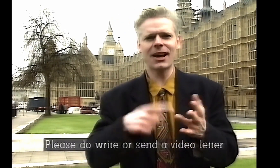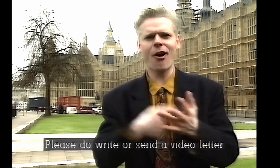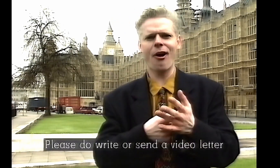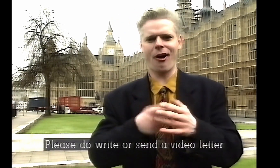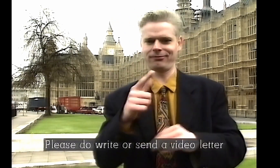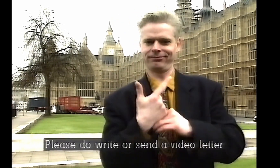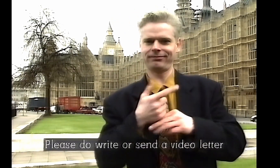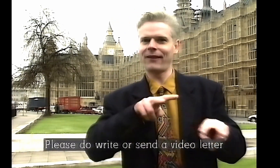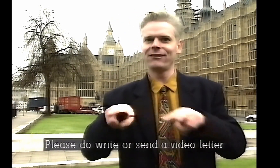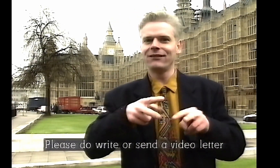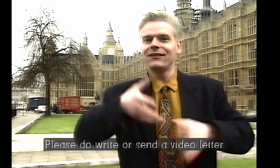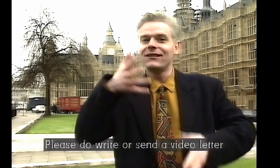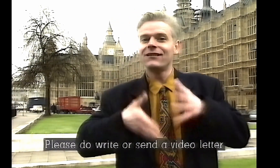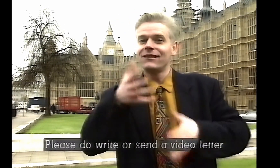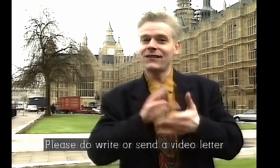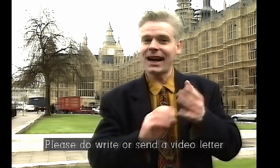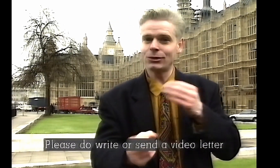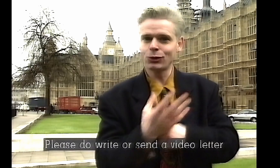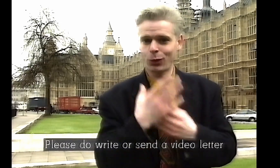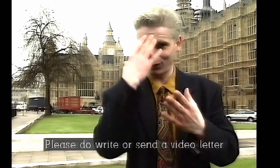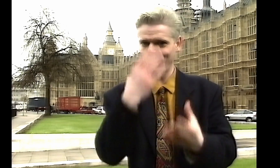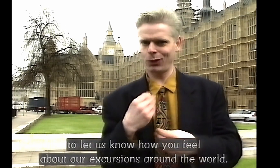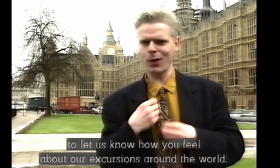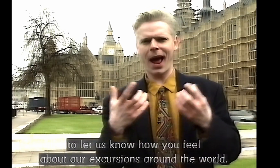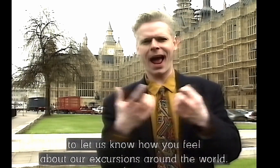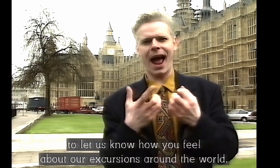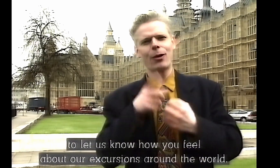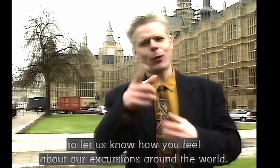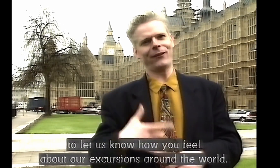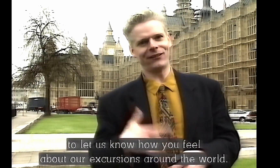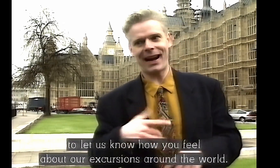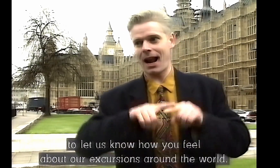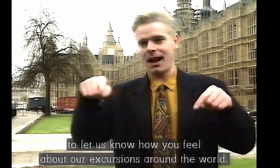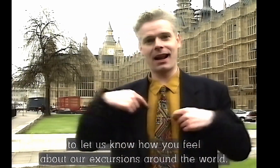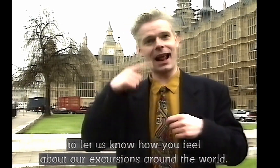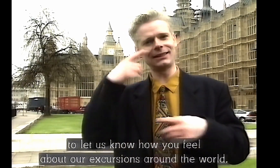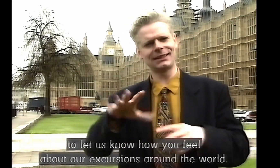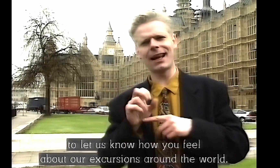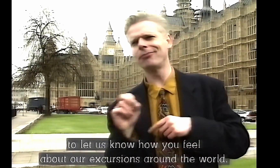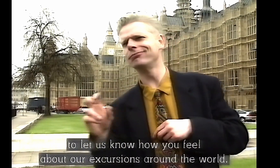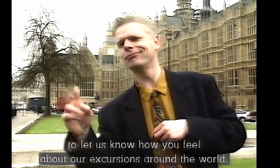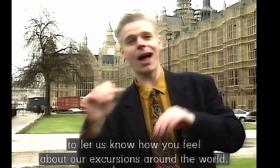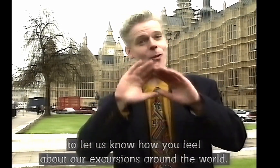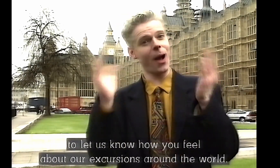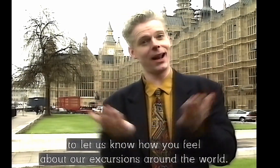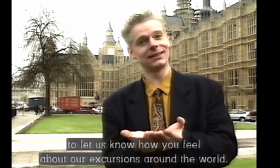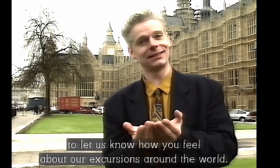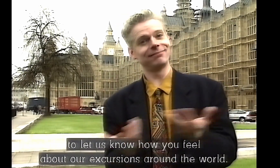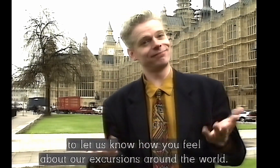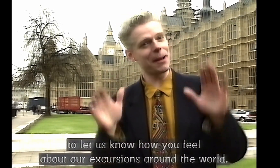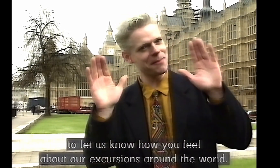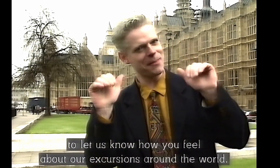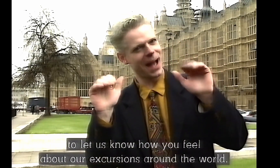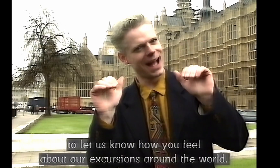Reaching their East Coast destination, Washington, D.C. and Gallaudet University, concludes this family's crusade to bring